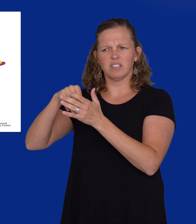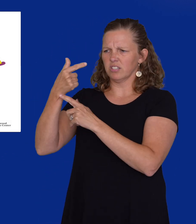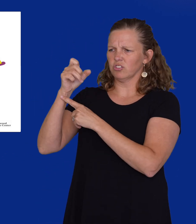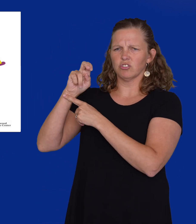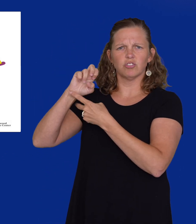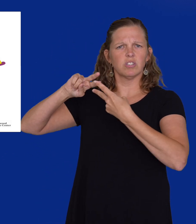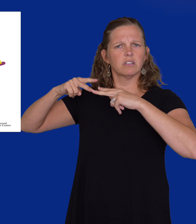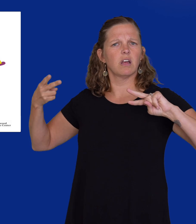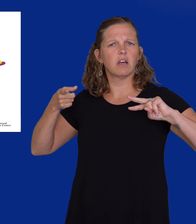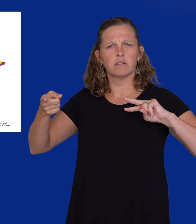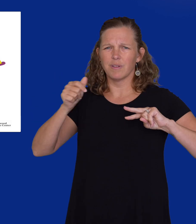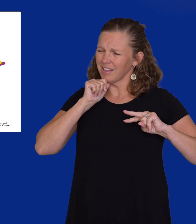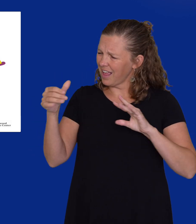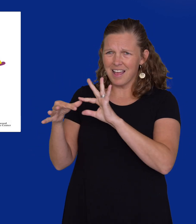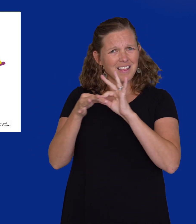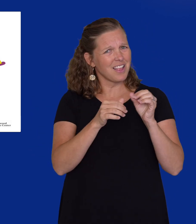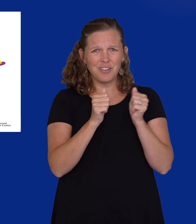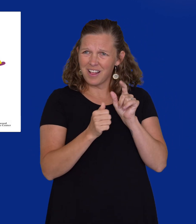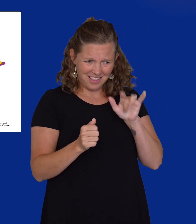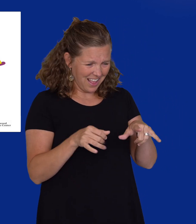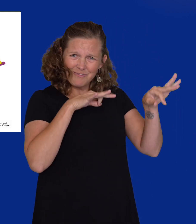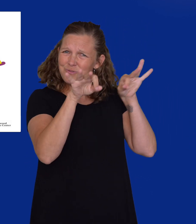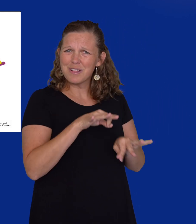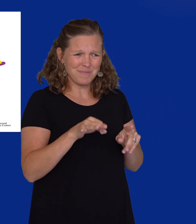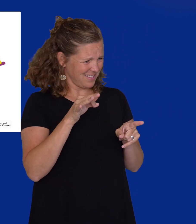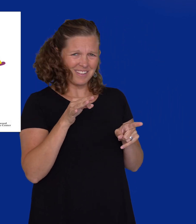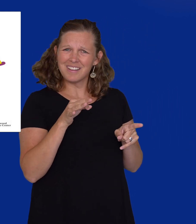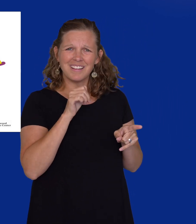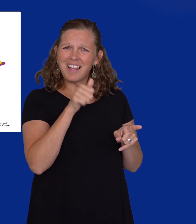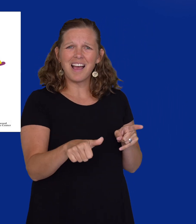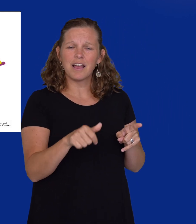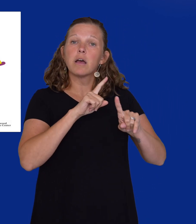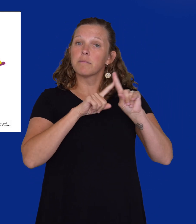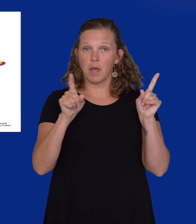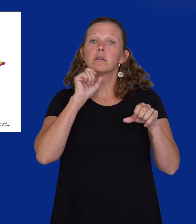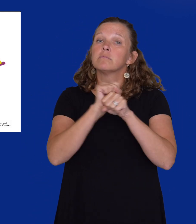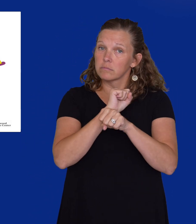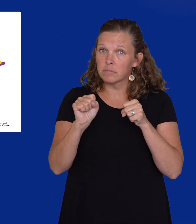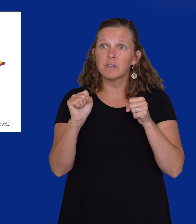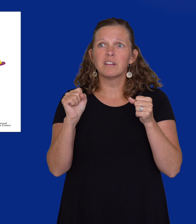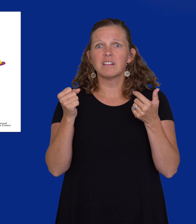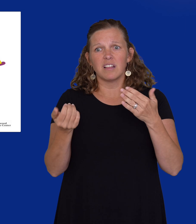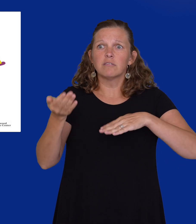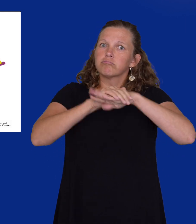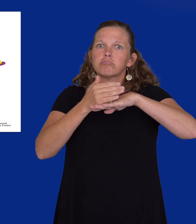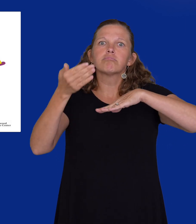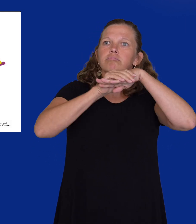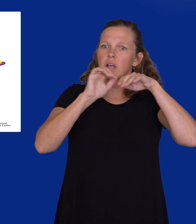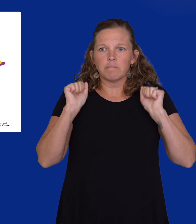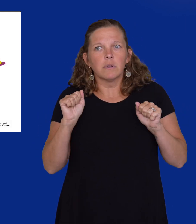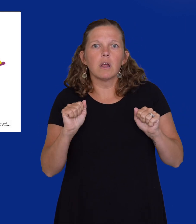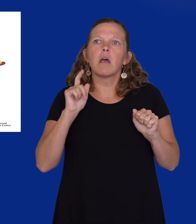spelling changes in genes that do not explain a patient's history, but do increase the risk